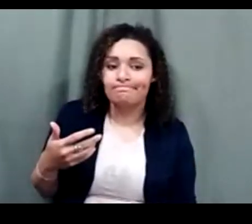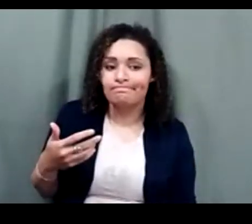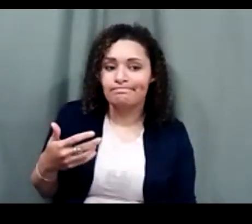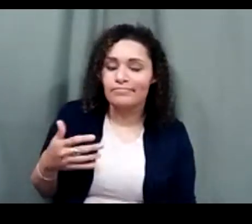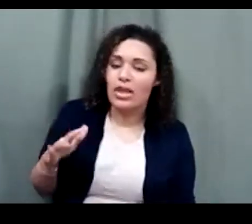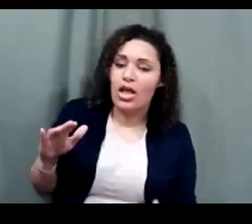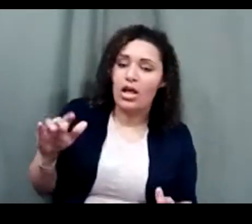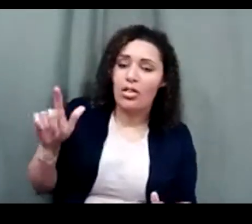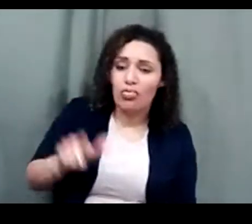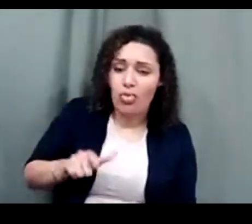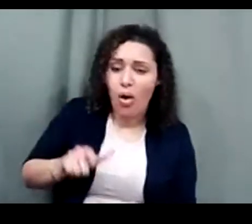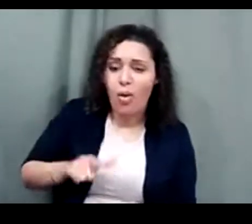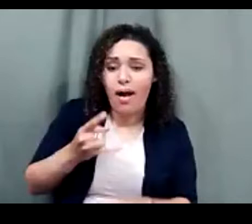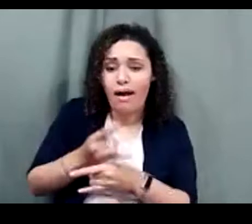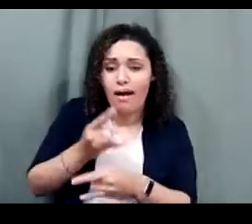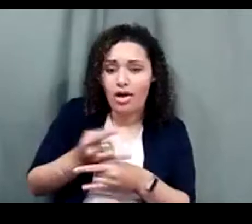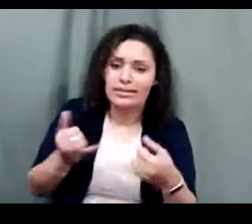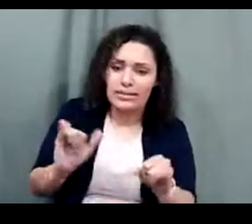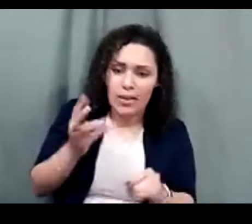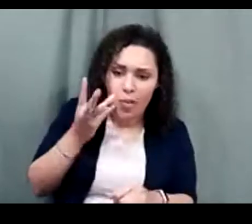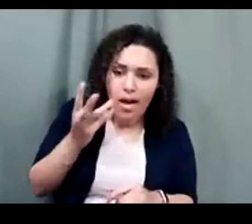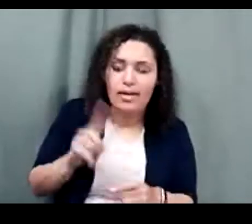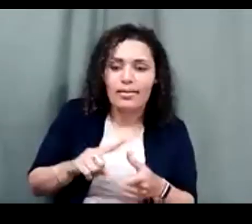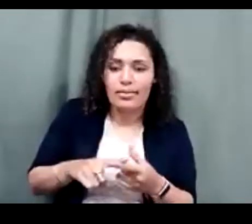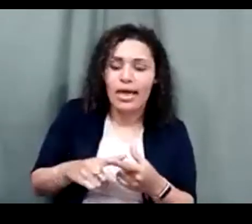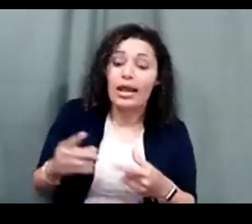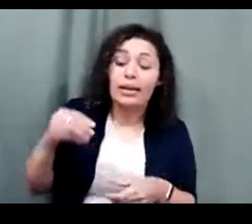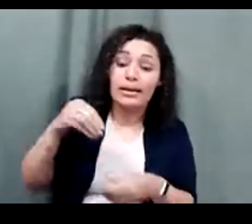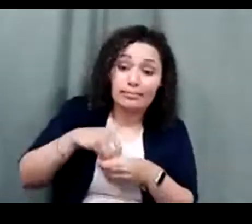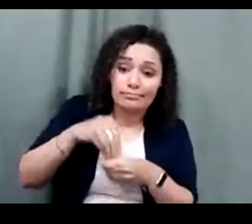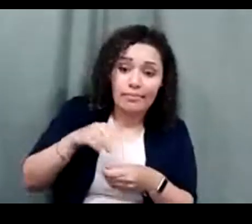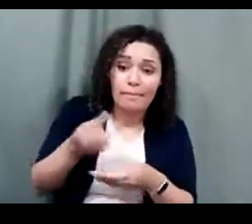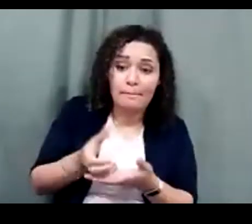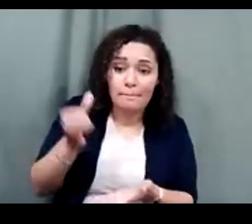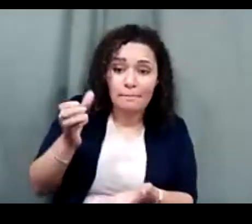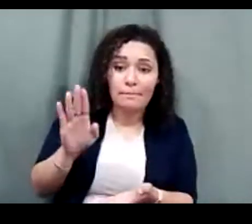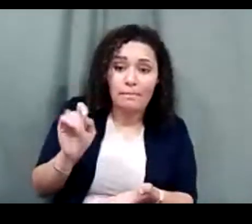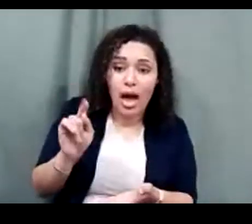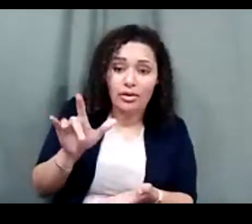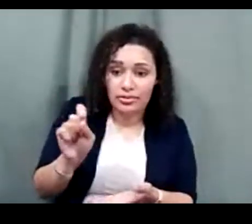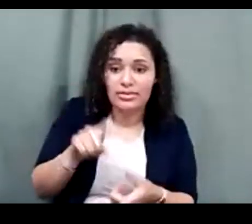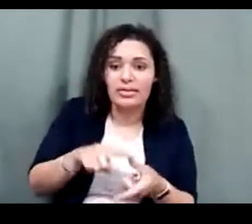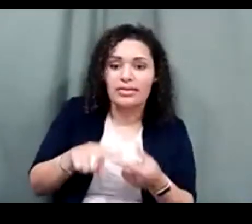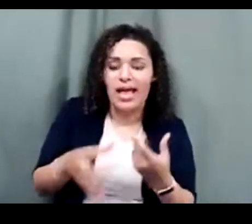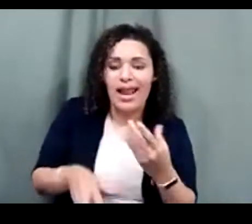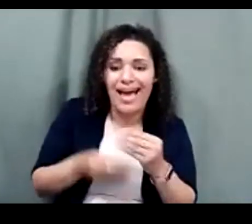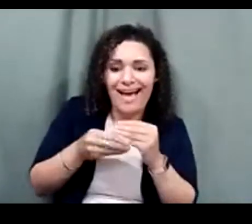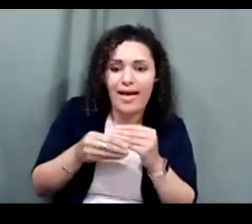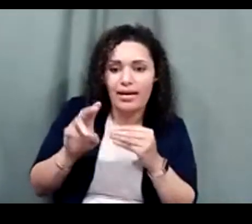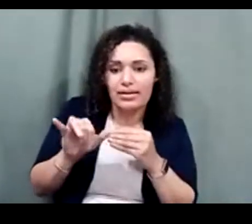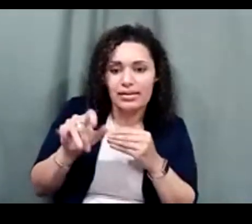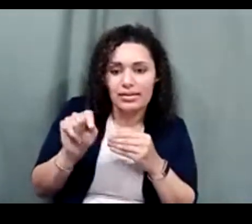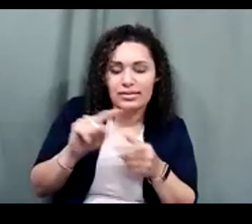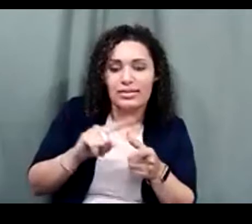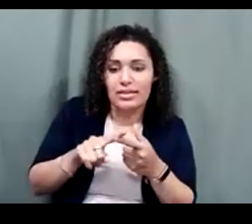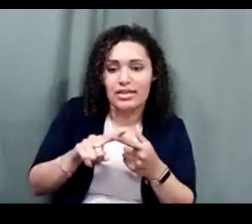low alcohol still wine. And then we're going to bottle it and then add more yeast and a little more sugar. And then it will go through this other fermentation.